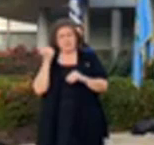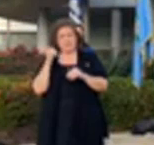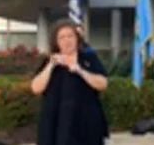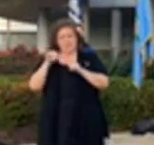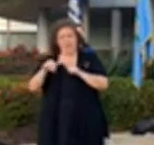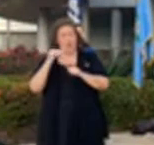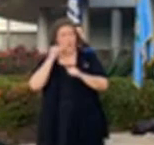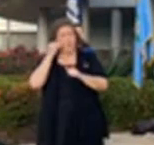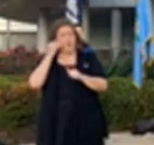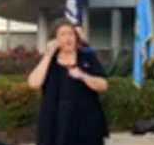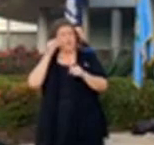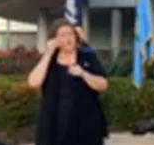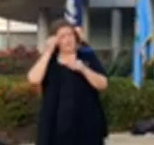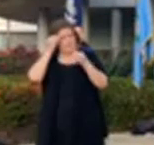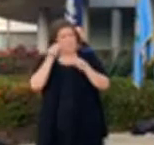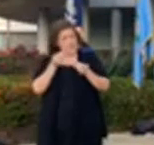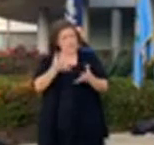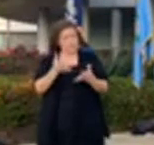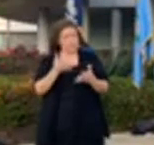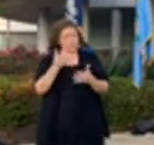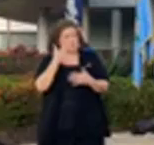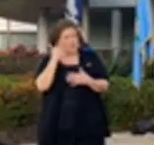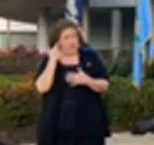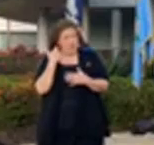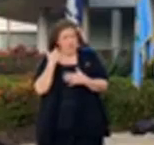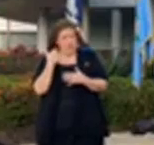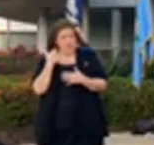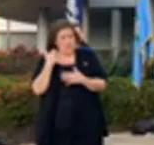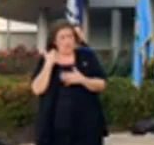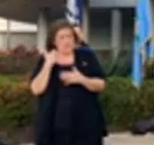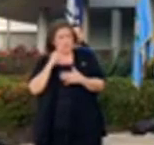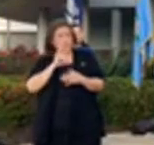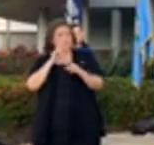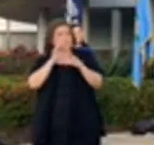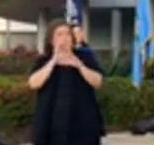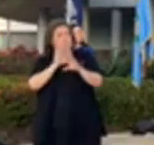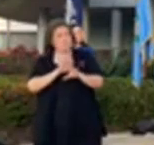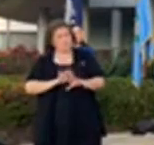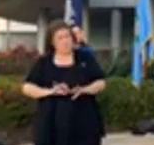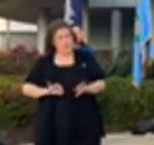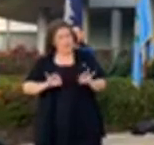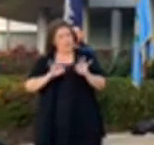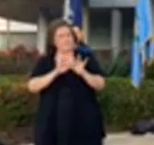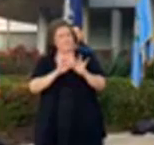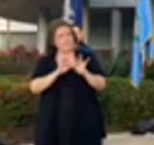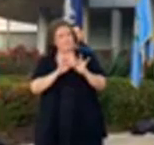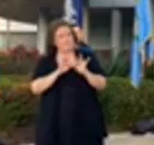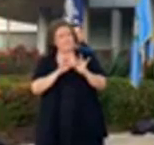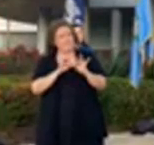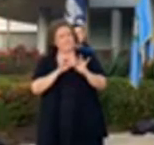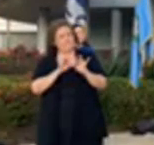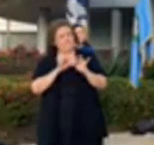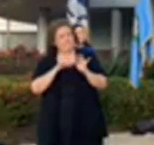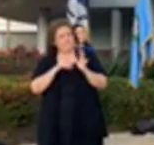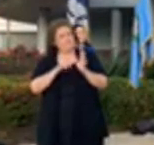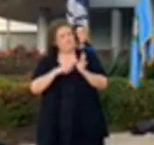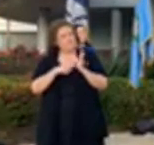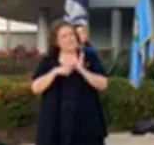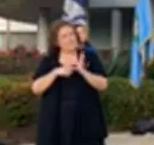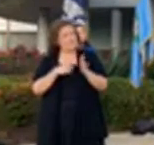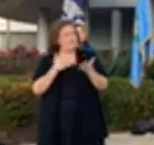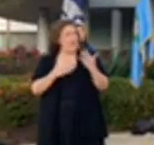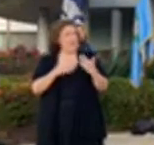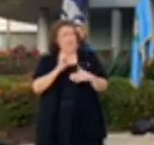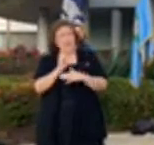We're realizing as we're in this that the prevalence of asymptomatic or even extremely